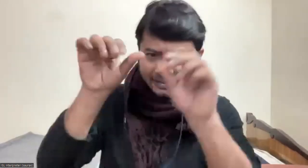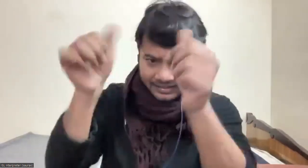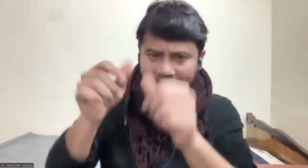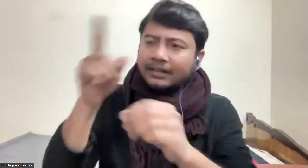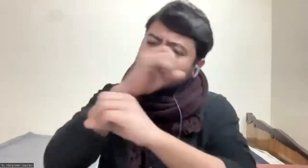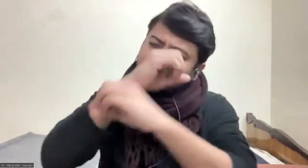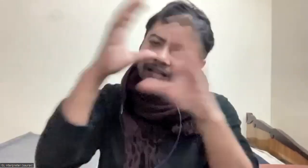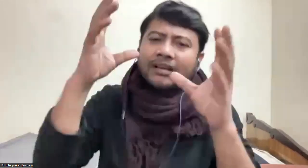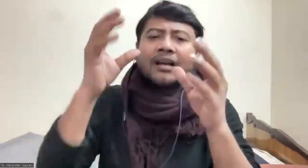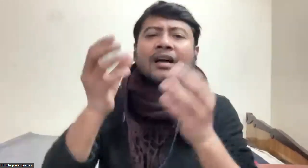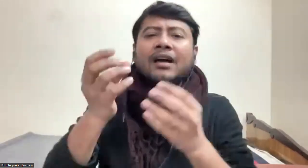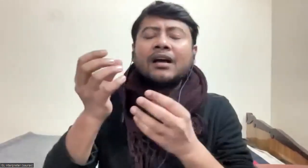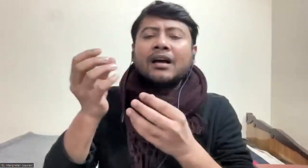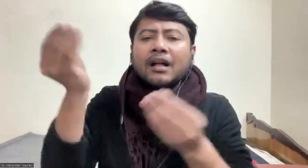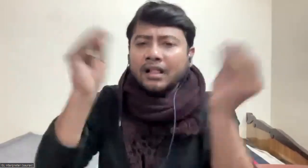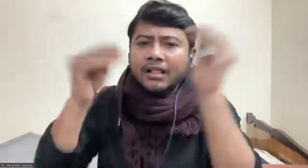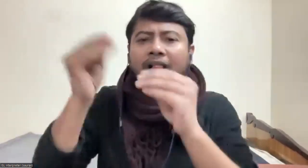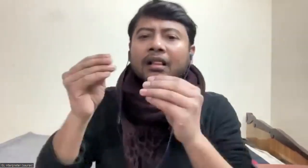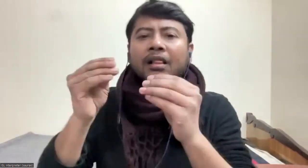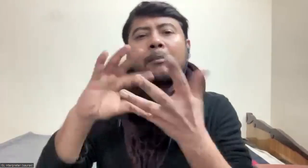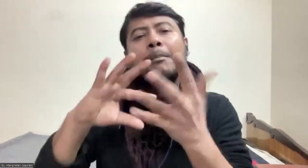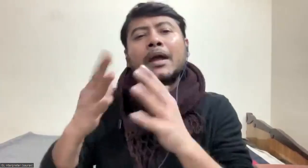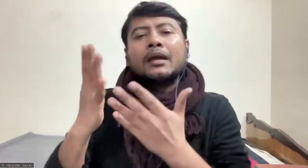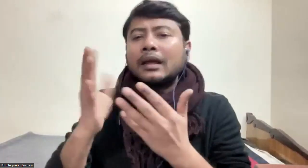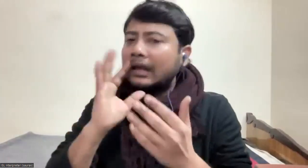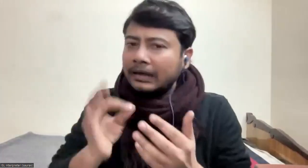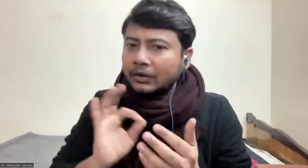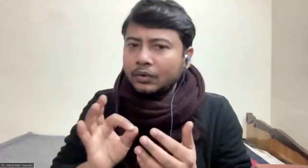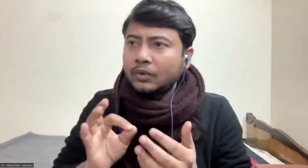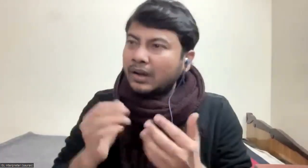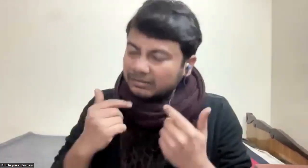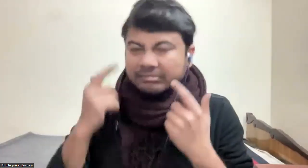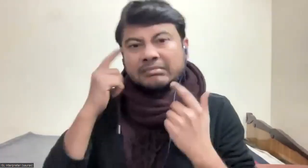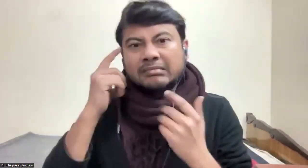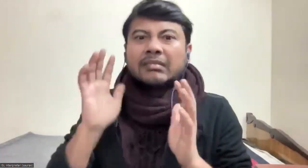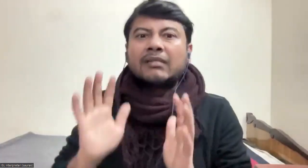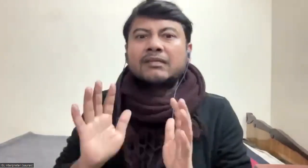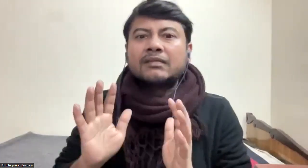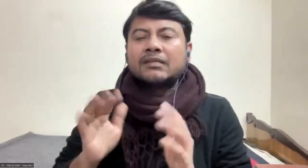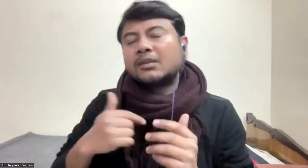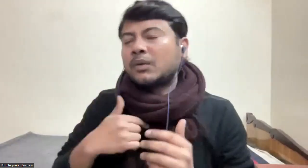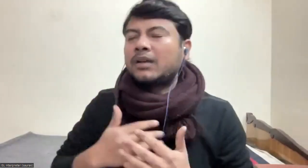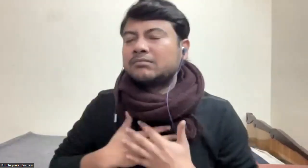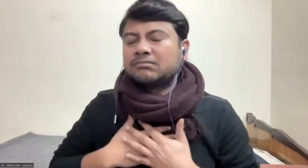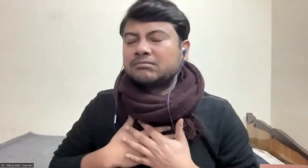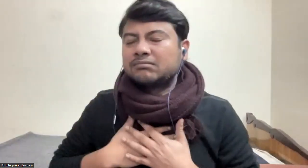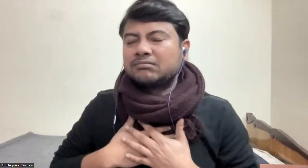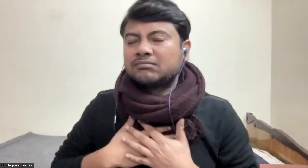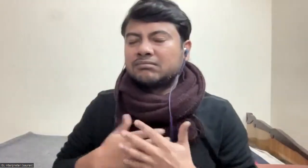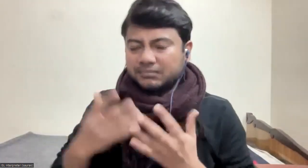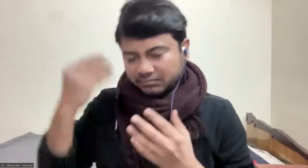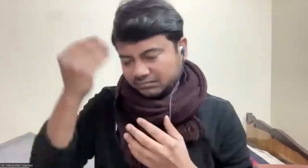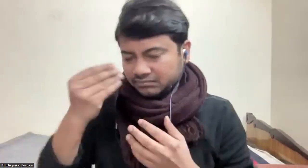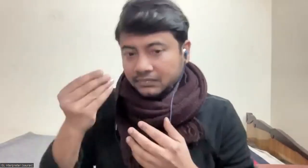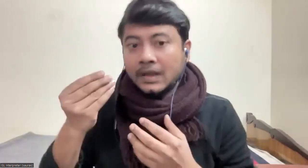I seek forgiveness. So when you discuss it with some devotee and you seek forgiveness, then Lord